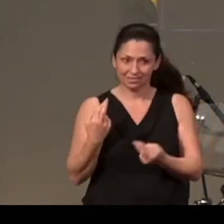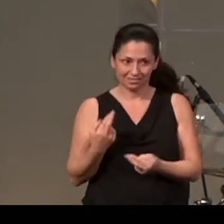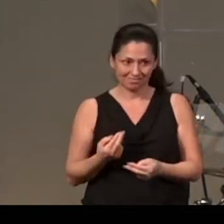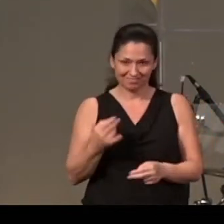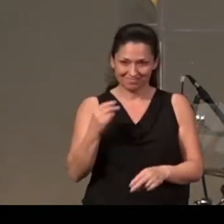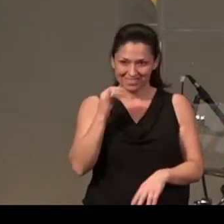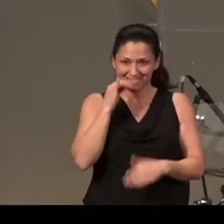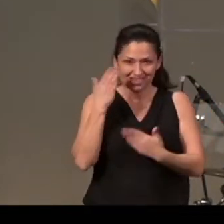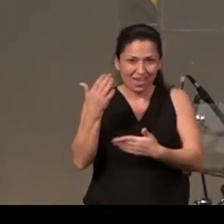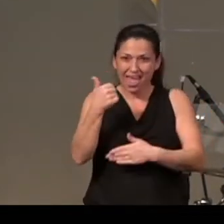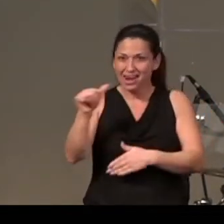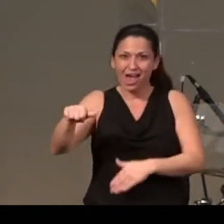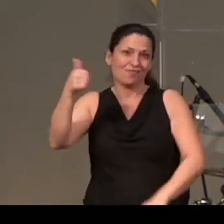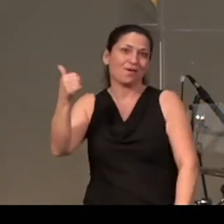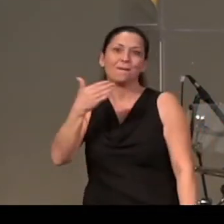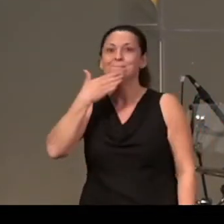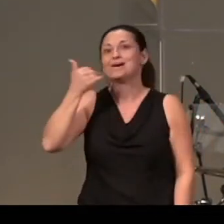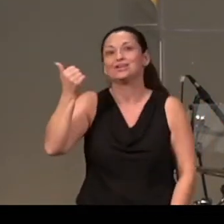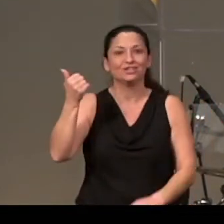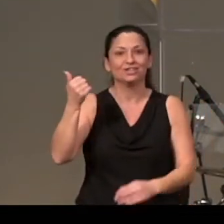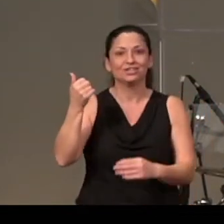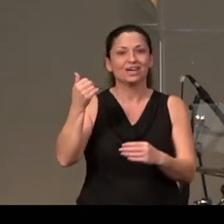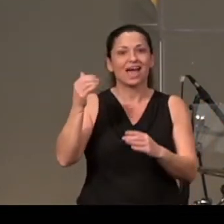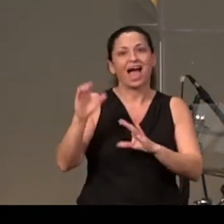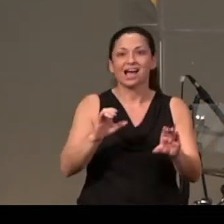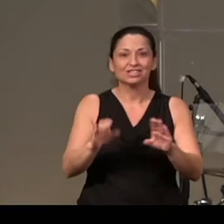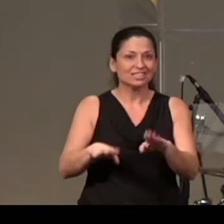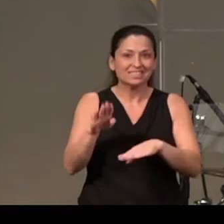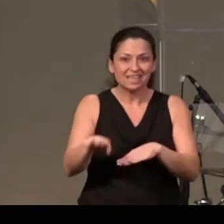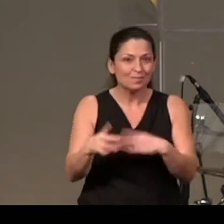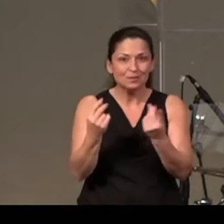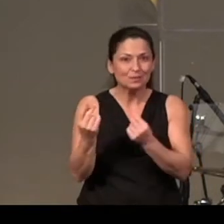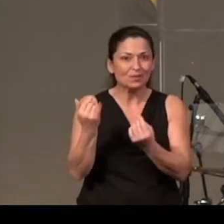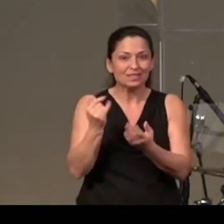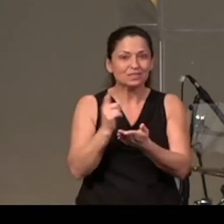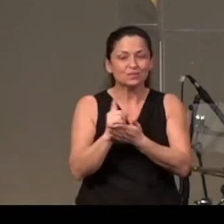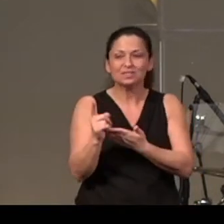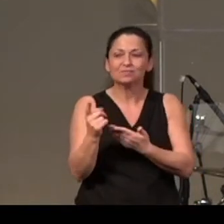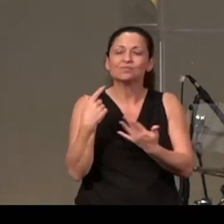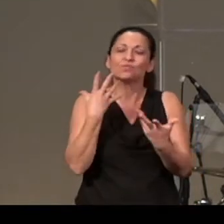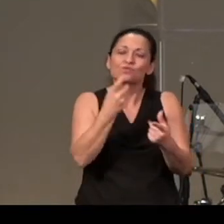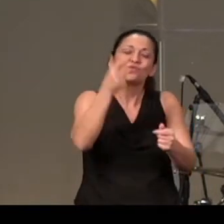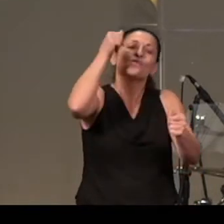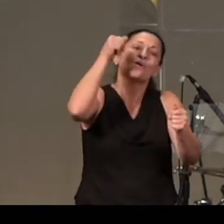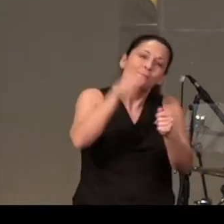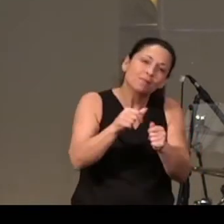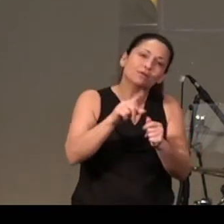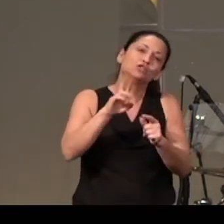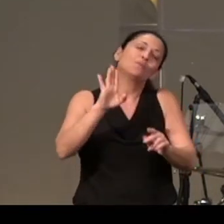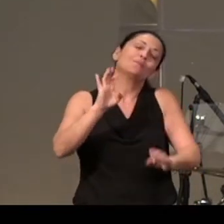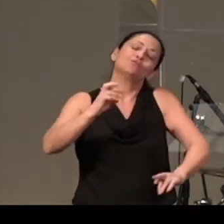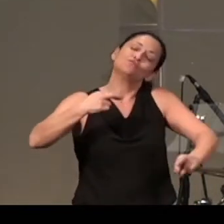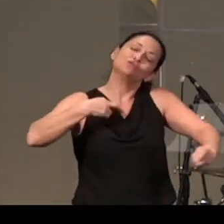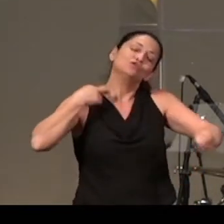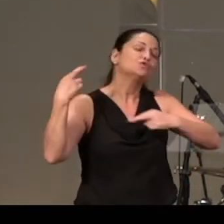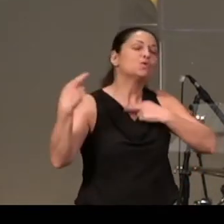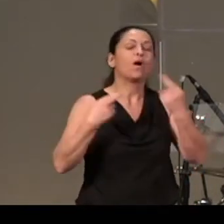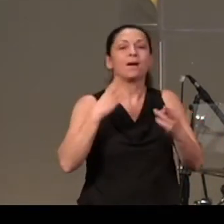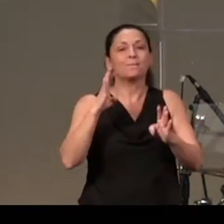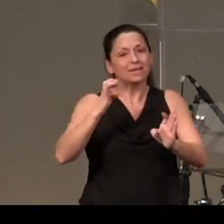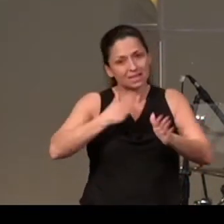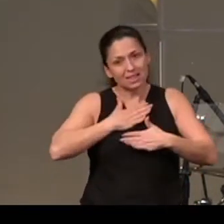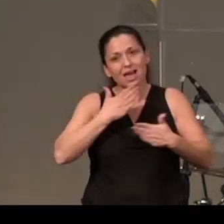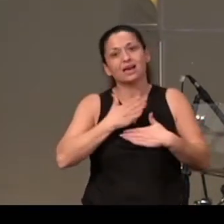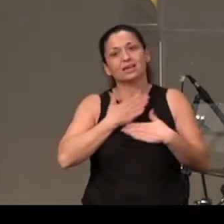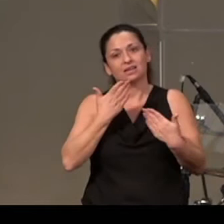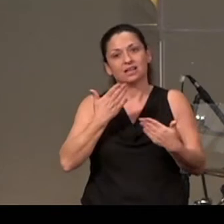that? I just want you to rejoice. Remember what we learned today? Rejoice and be glad. Rejoice and be glad.